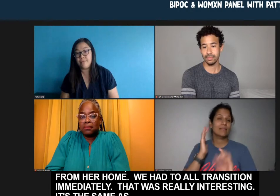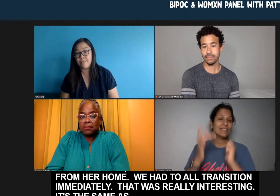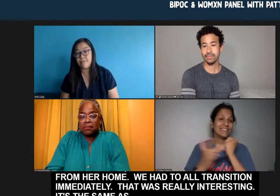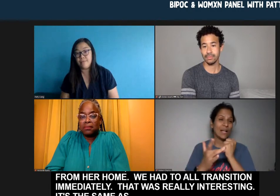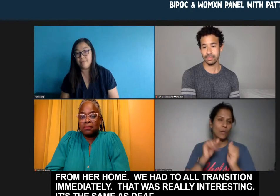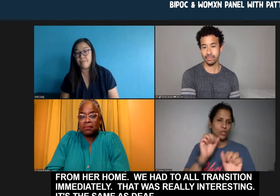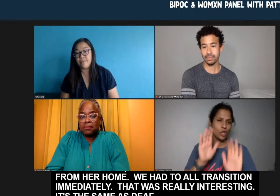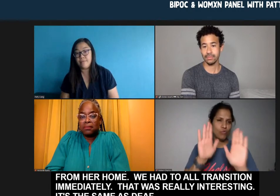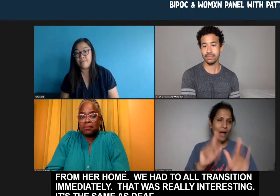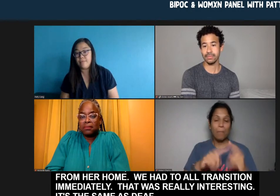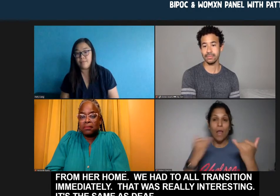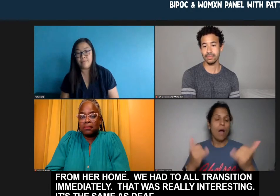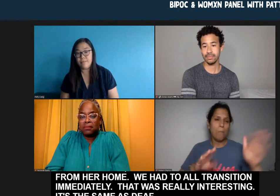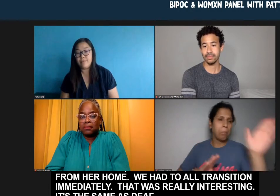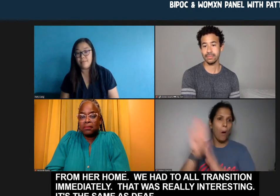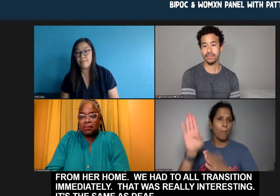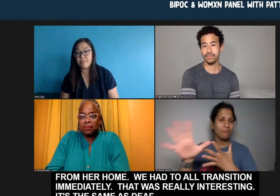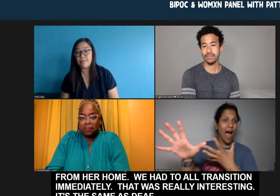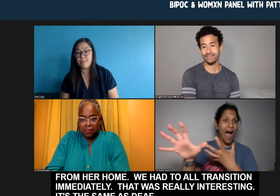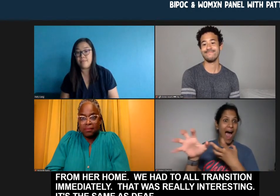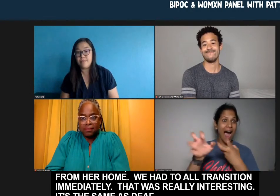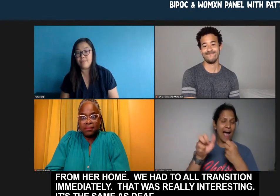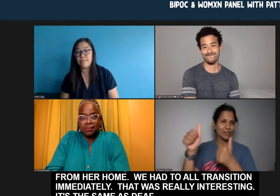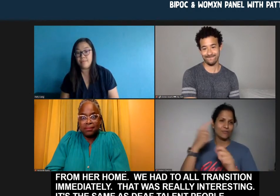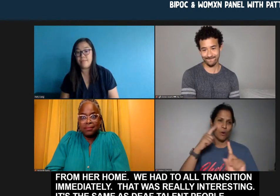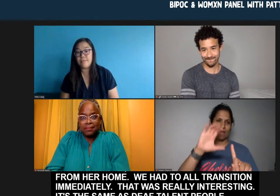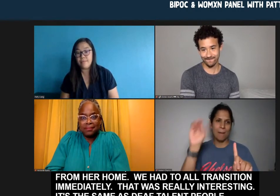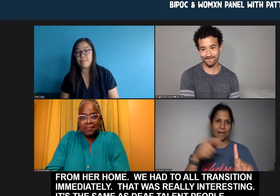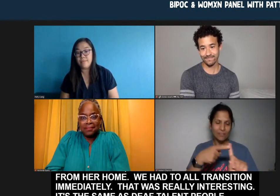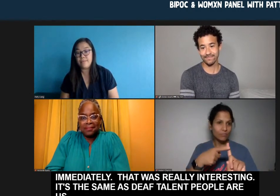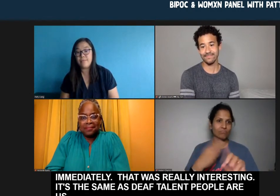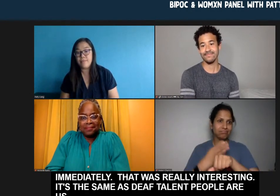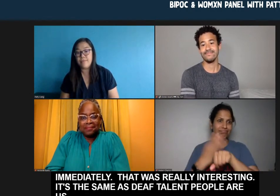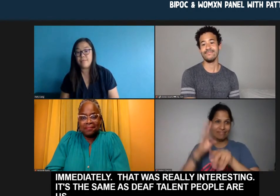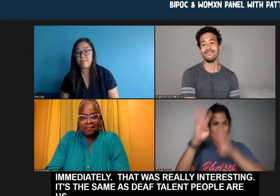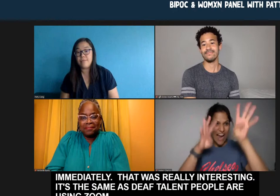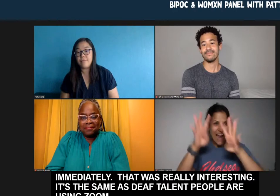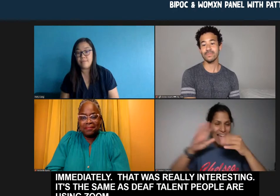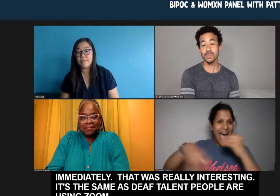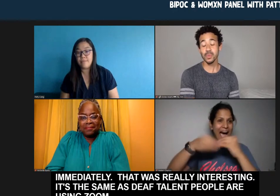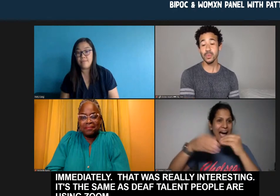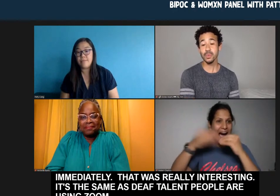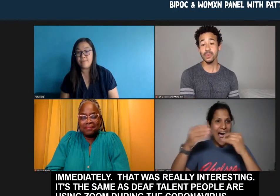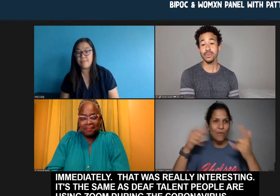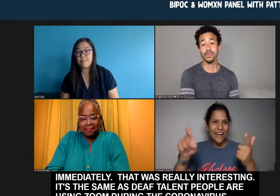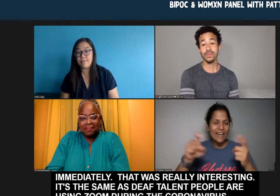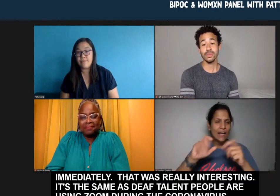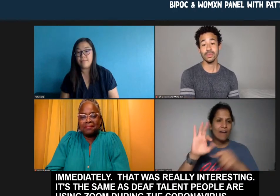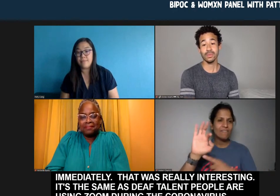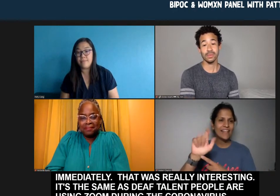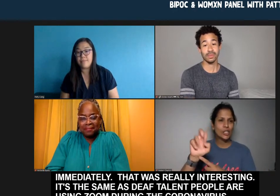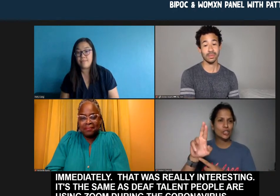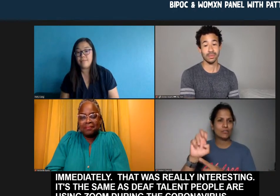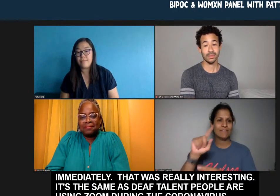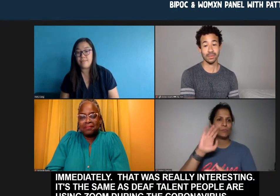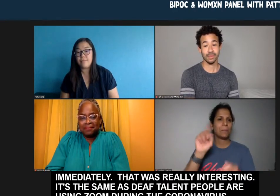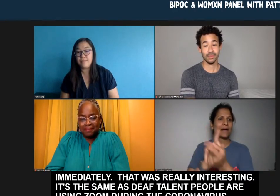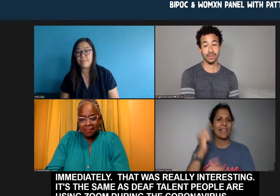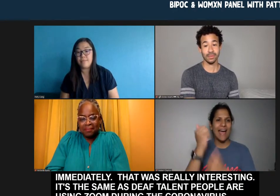during coronavirus. And I mean, before, Zoom was pretty great technology, but for a company to be able to proliferate